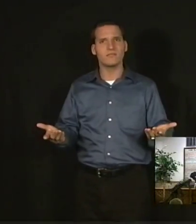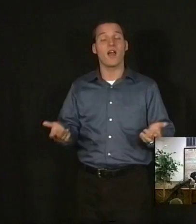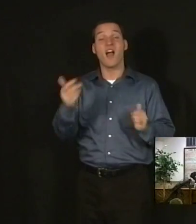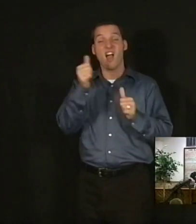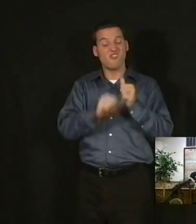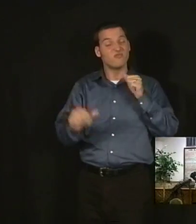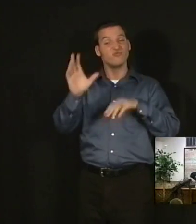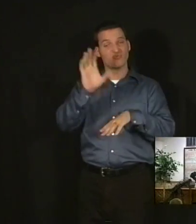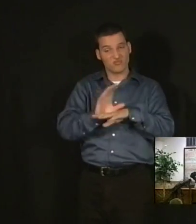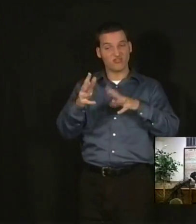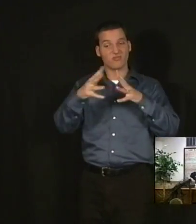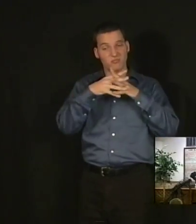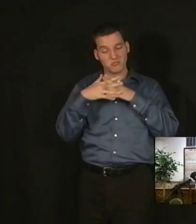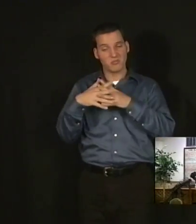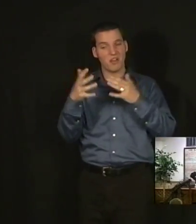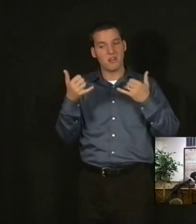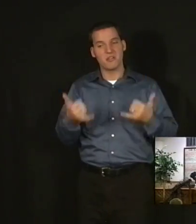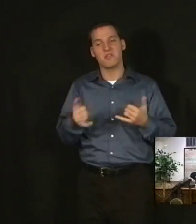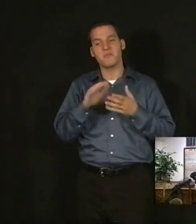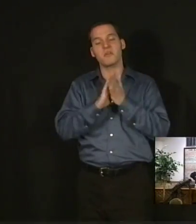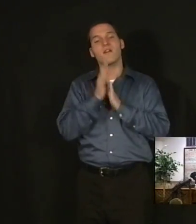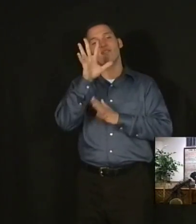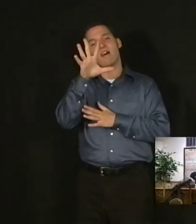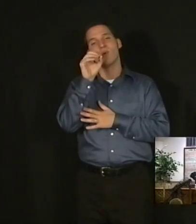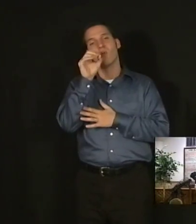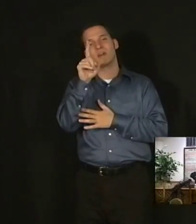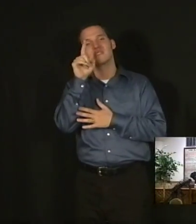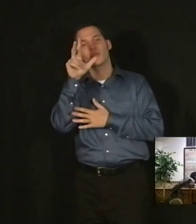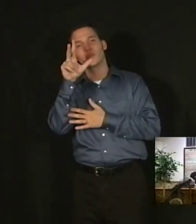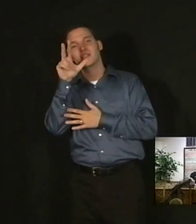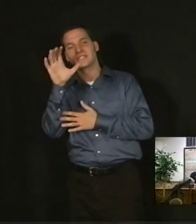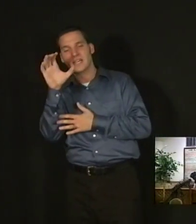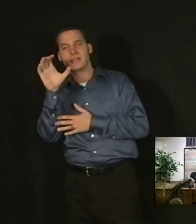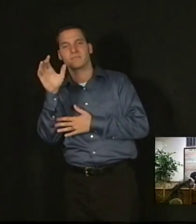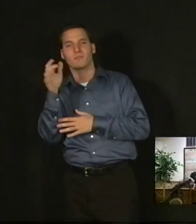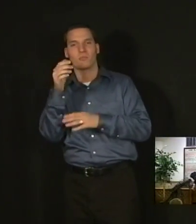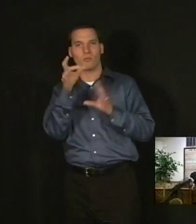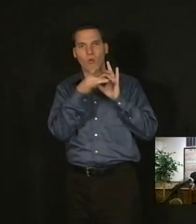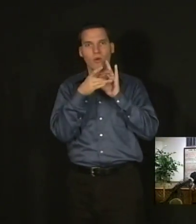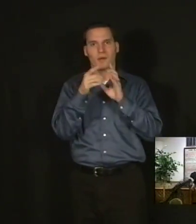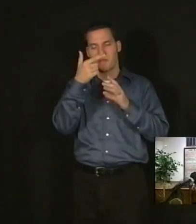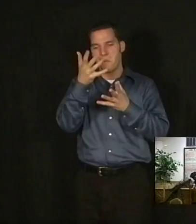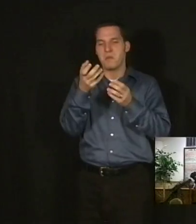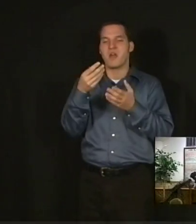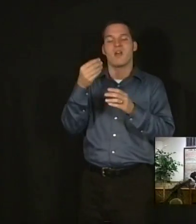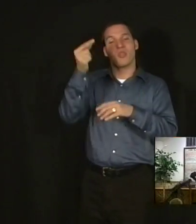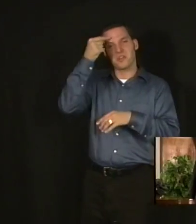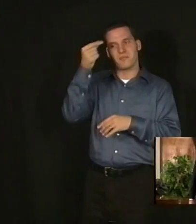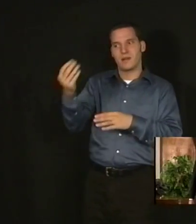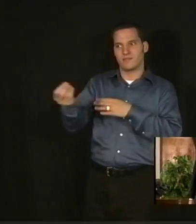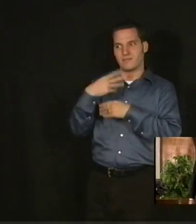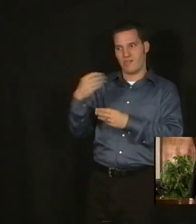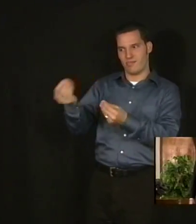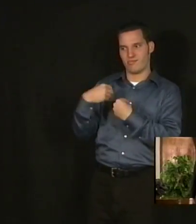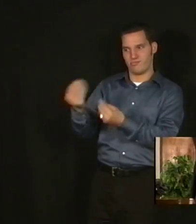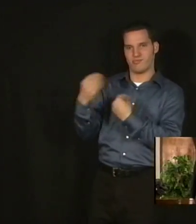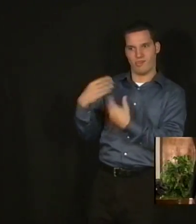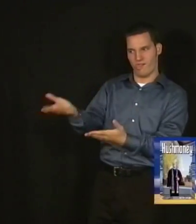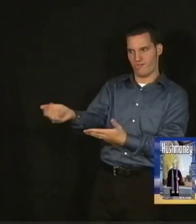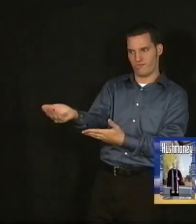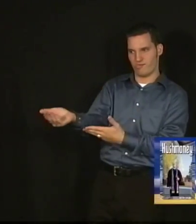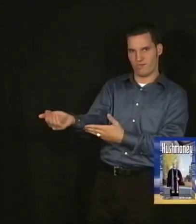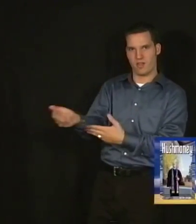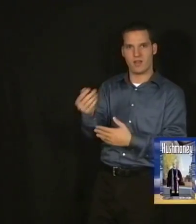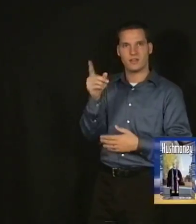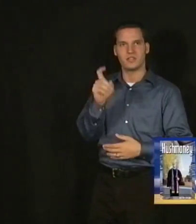Just about every church in America now has become 501c3 incorporated because they want to get a government handout. You ought to get